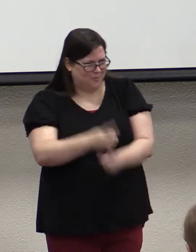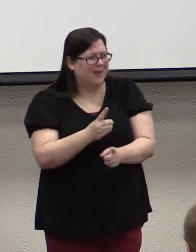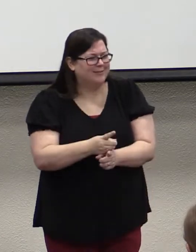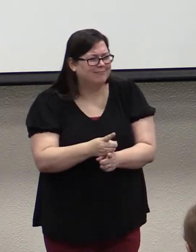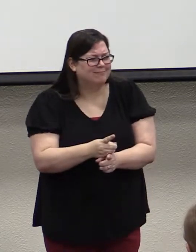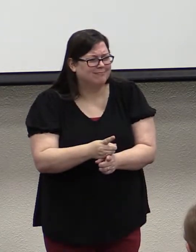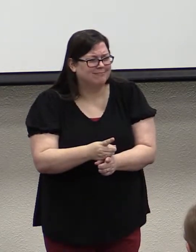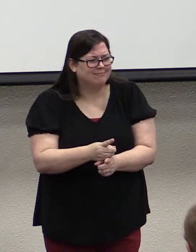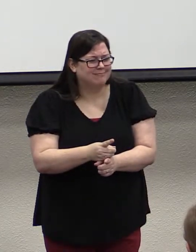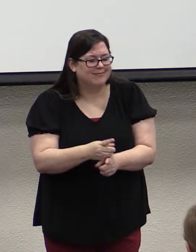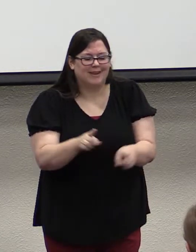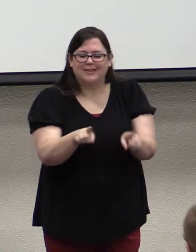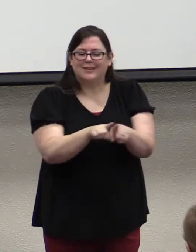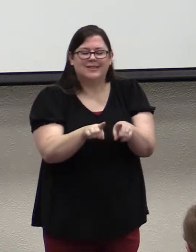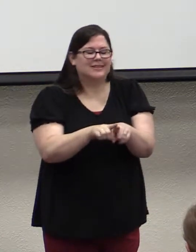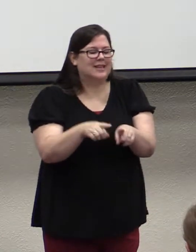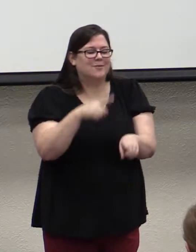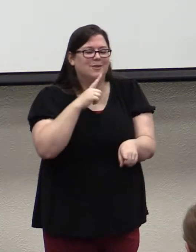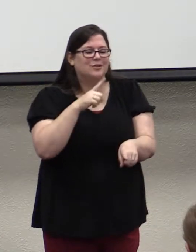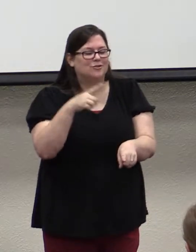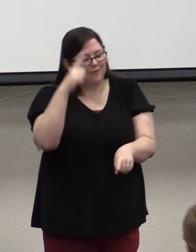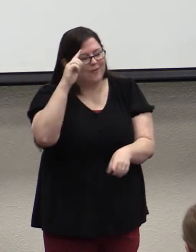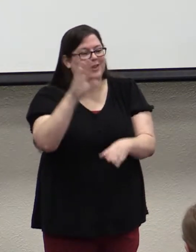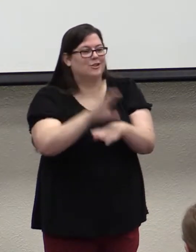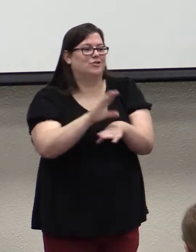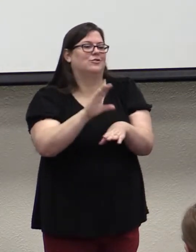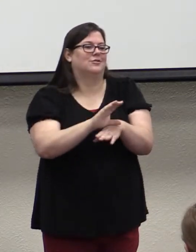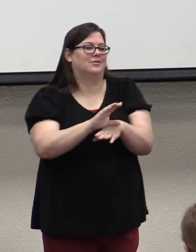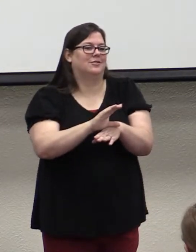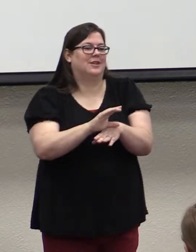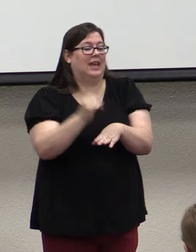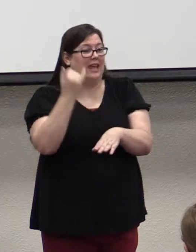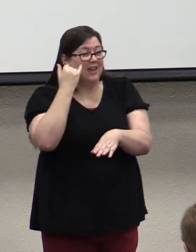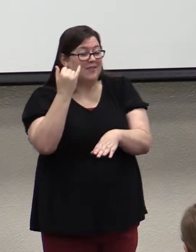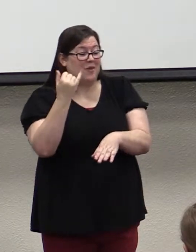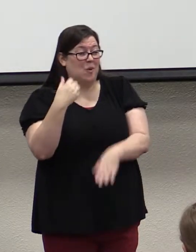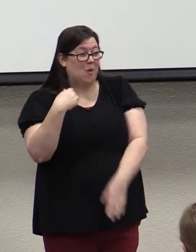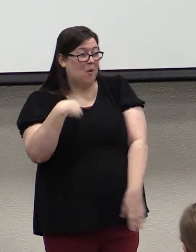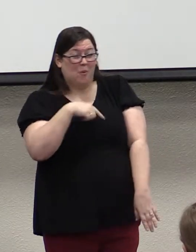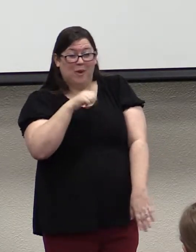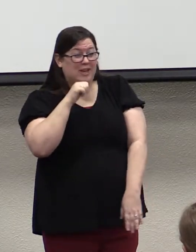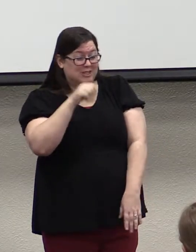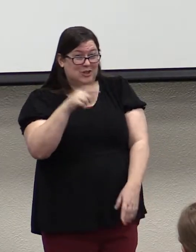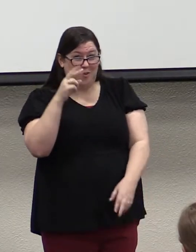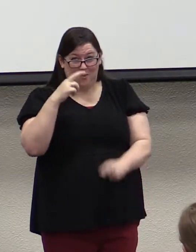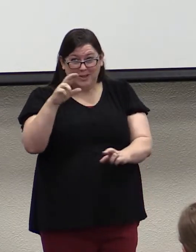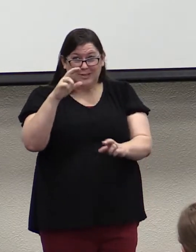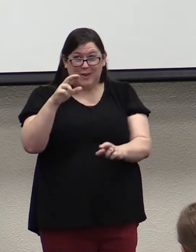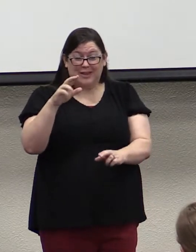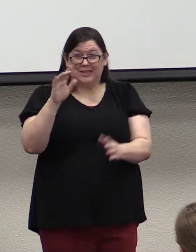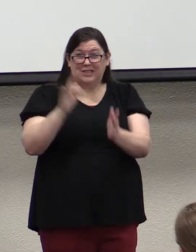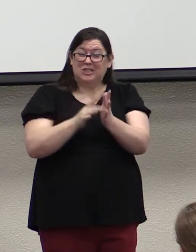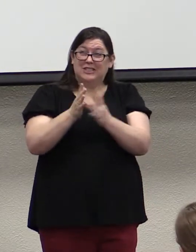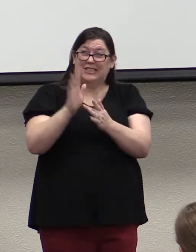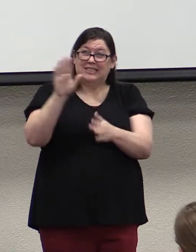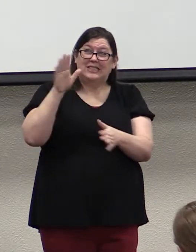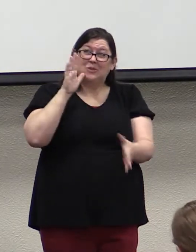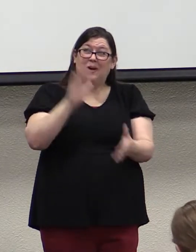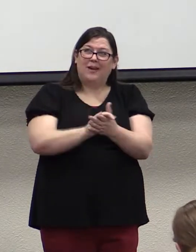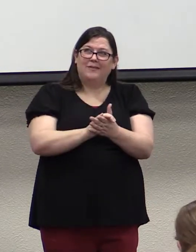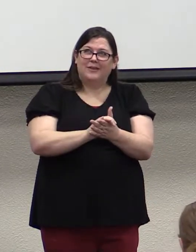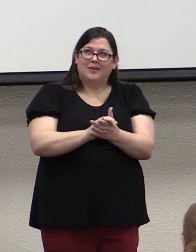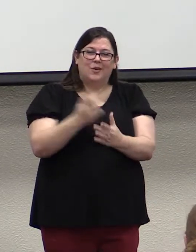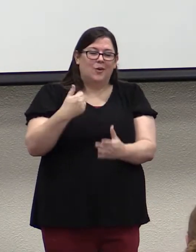The same is true for the church. If we disrespect Jesus' wife, then we're disrespecting Jesus.